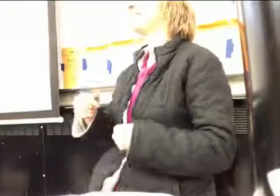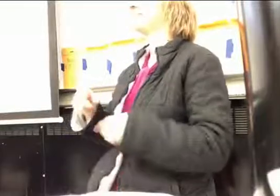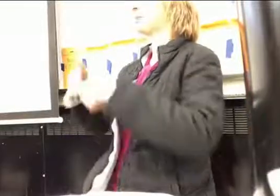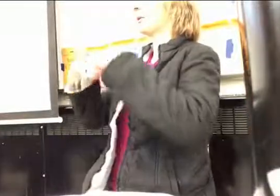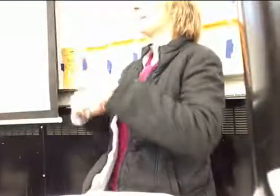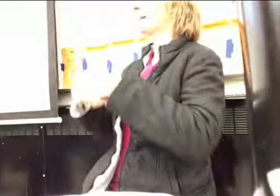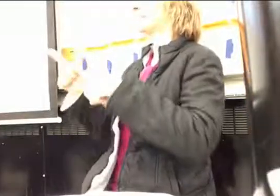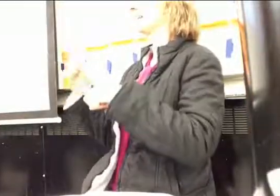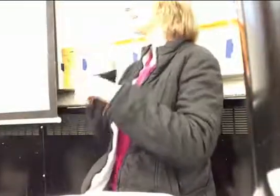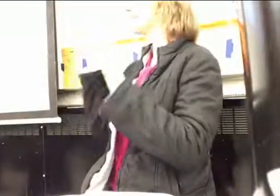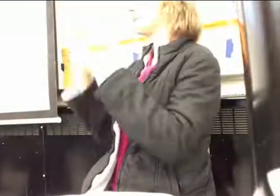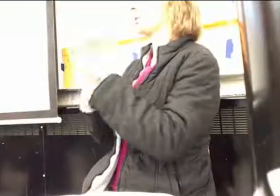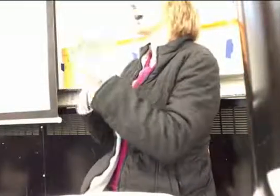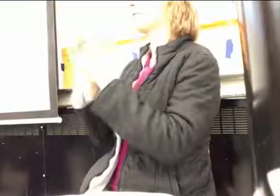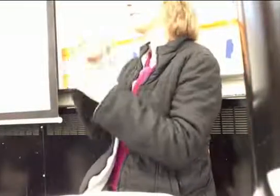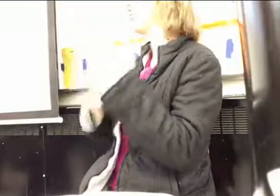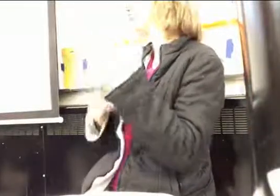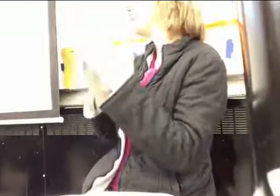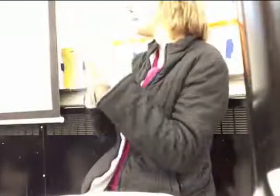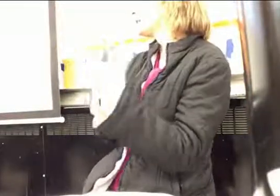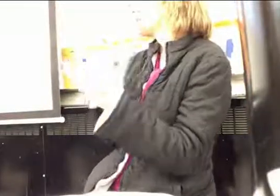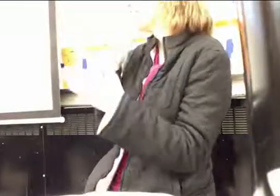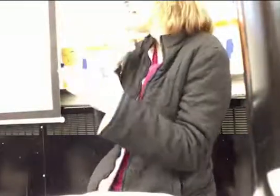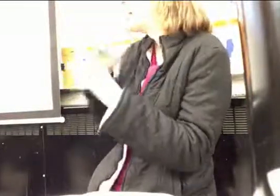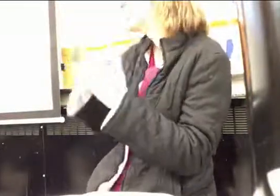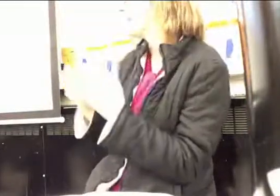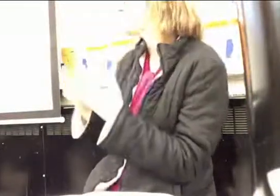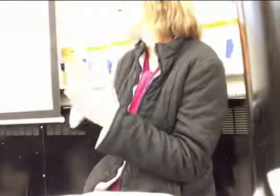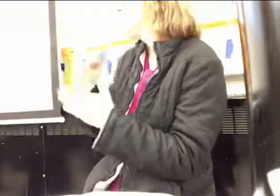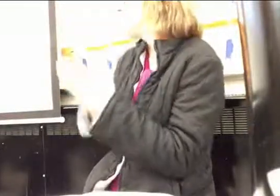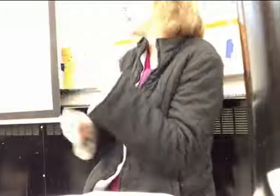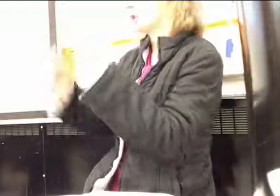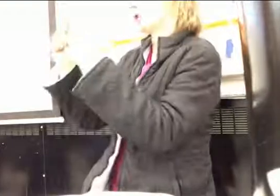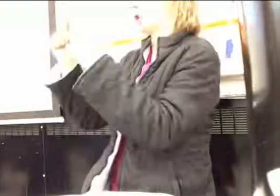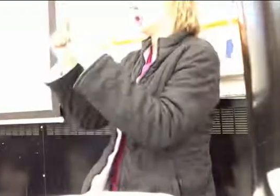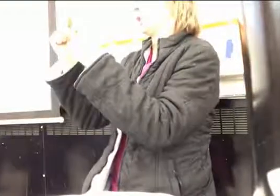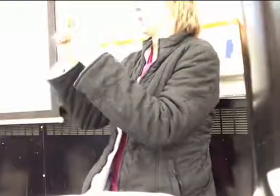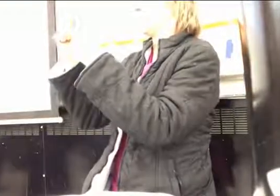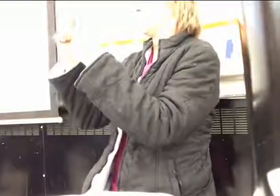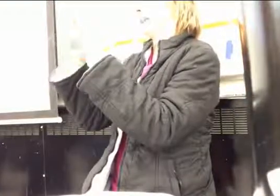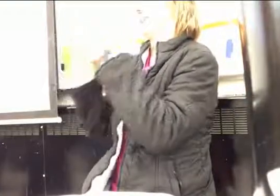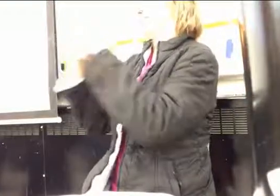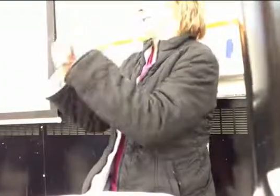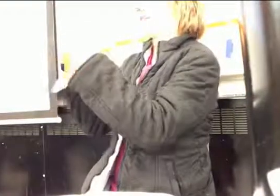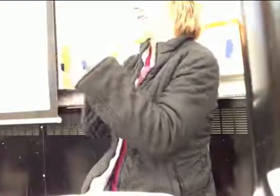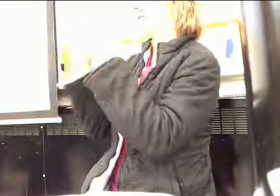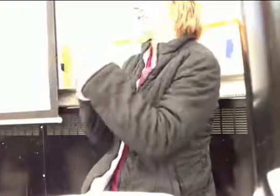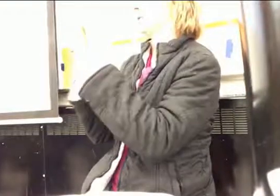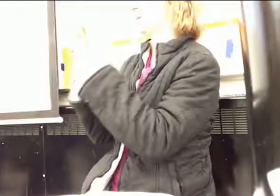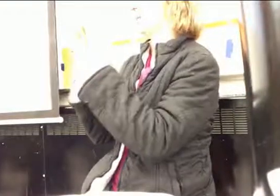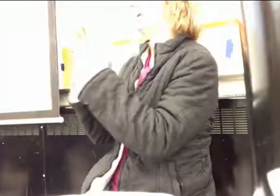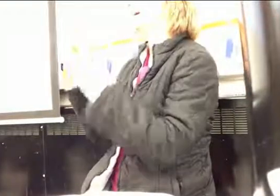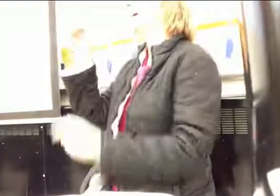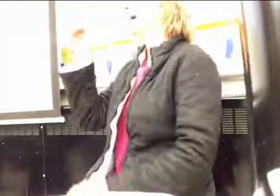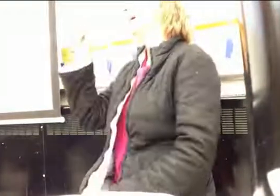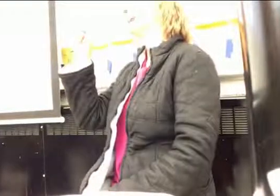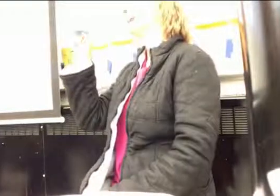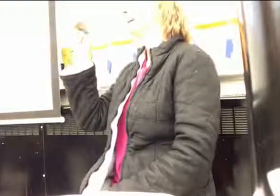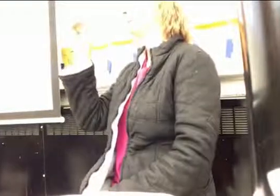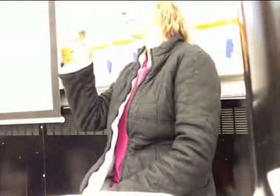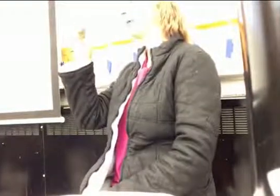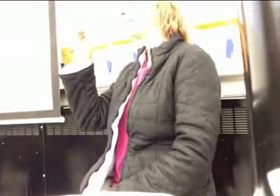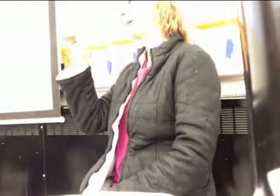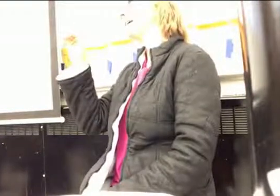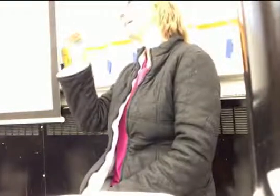this photograph, and from what we learned last class, what term is being referenced in this photograph? The assembly line,